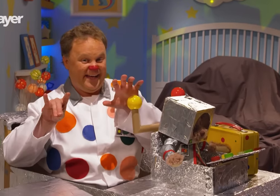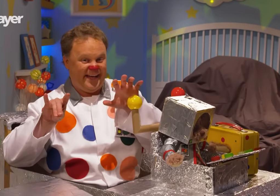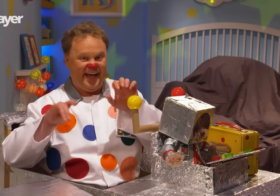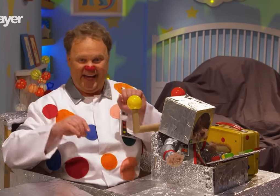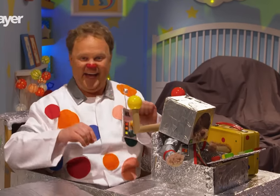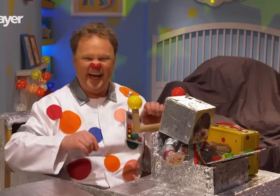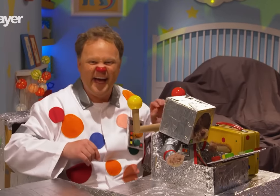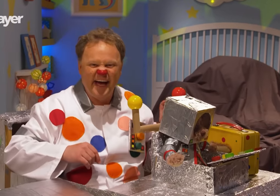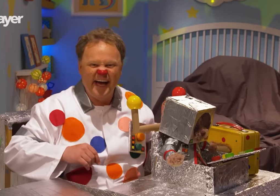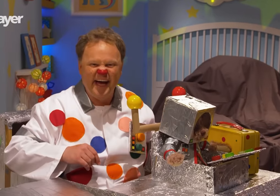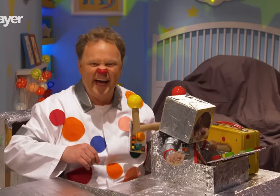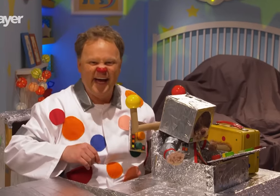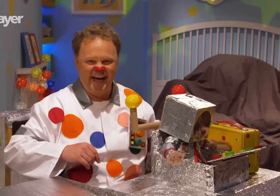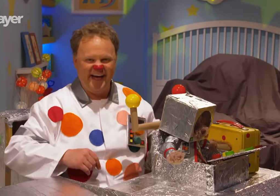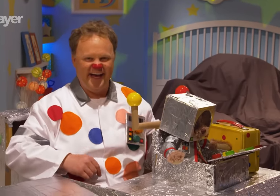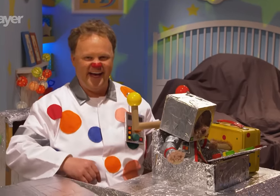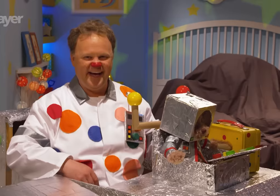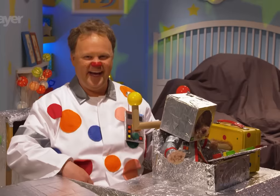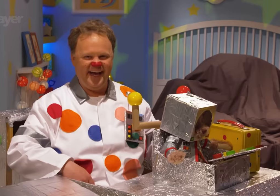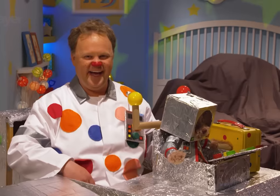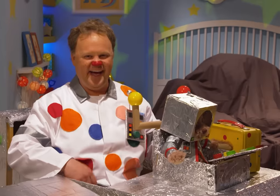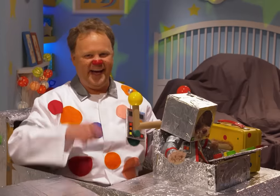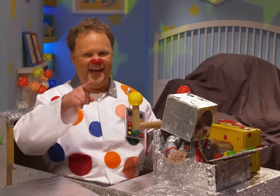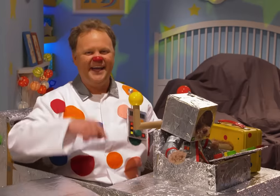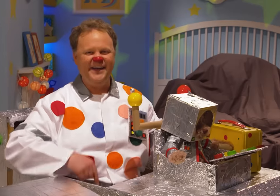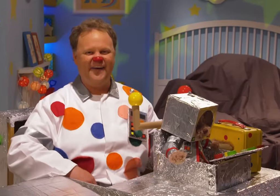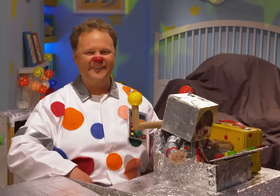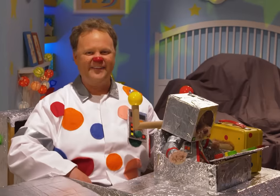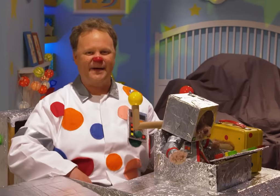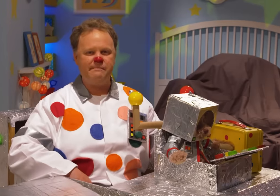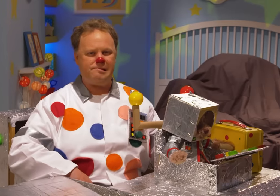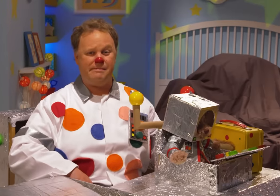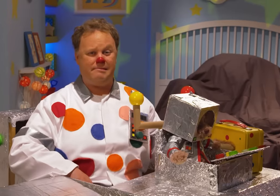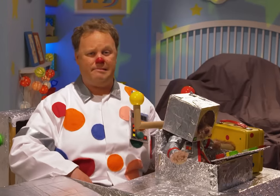Alien. Thank you, Mr. Tumble. You're welcome.